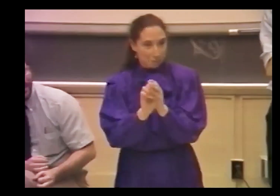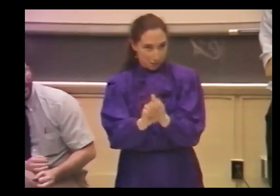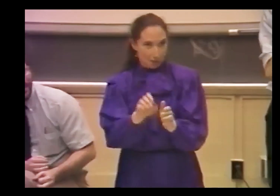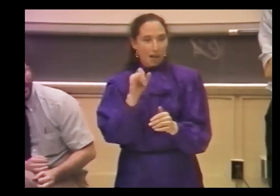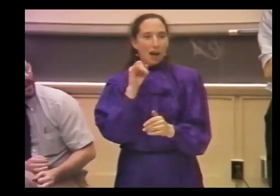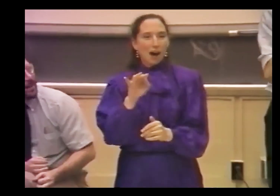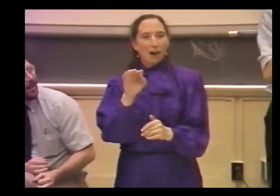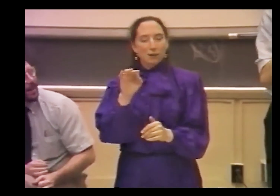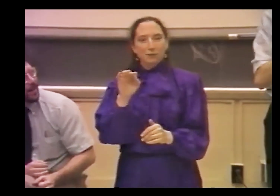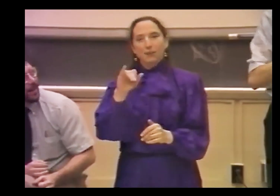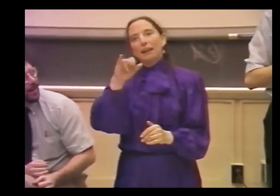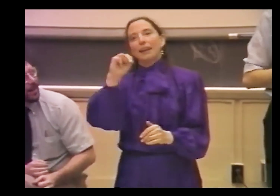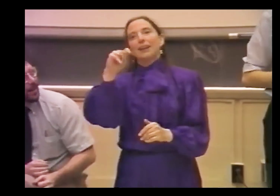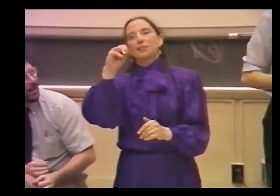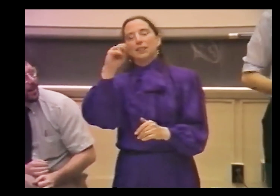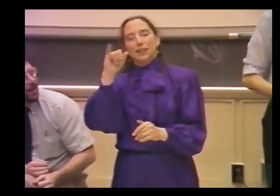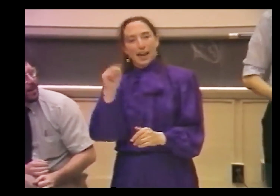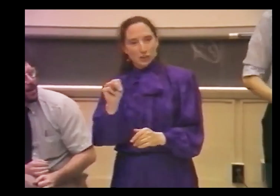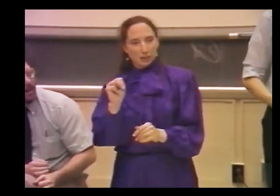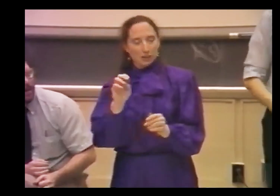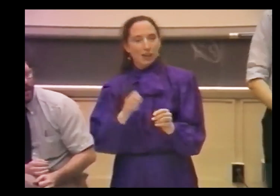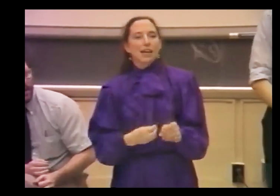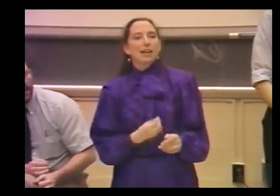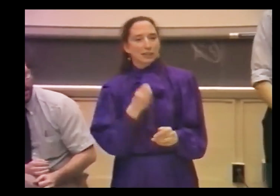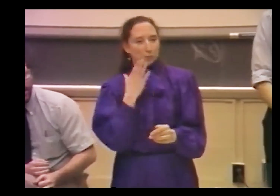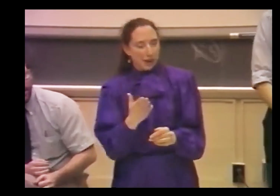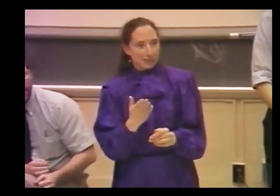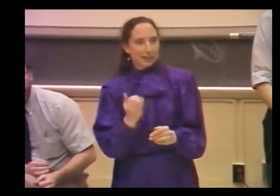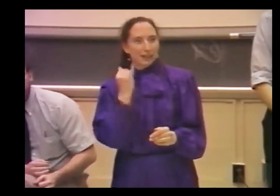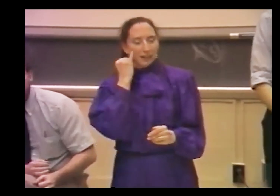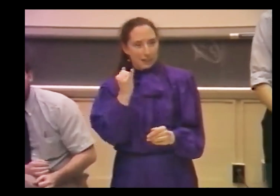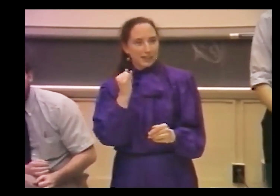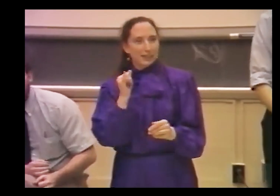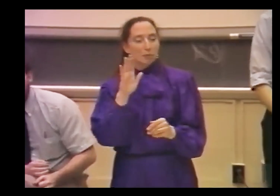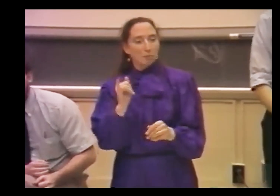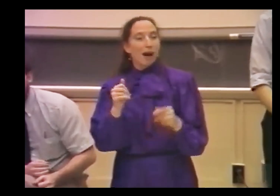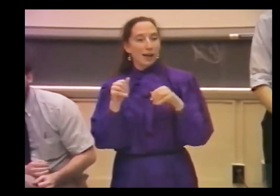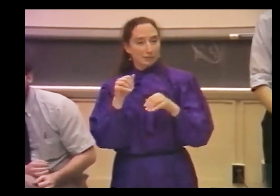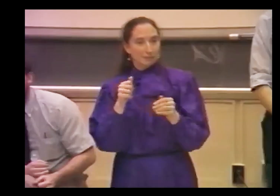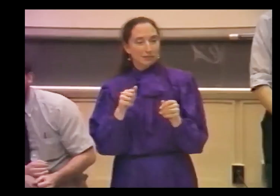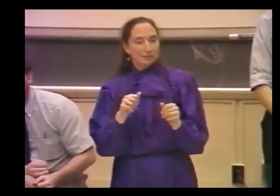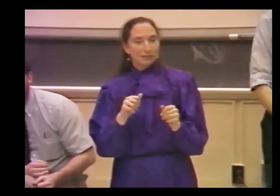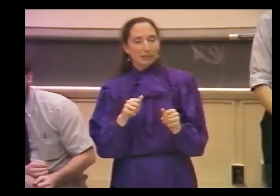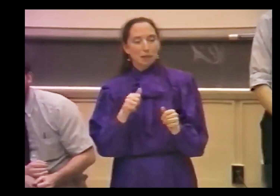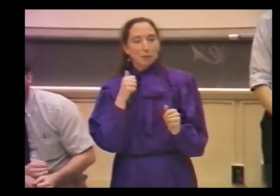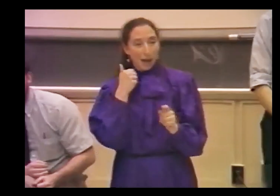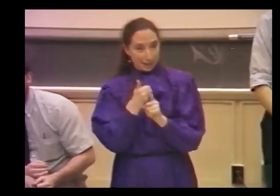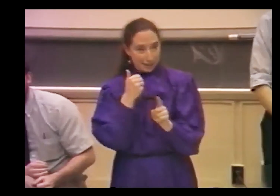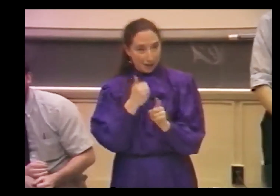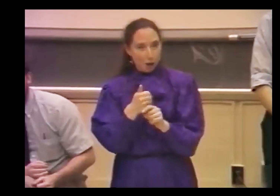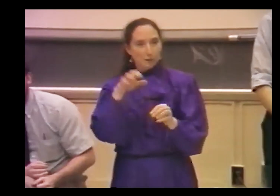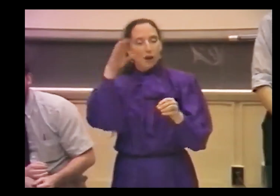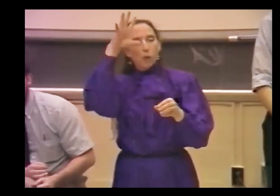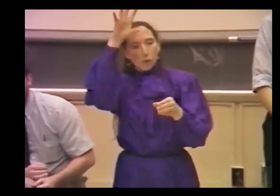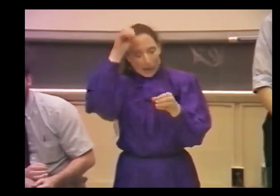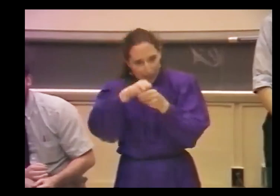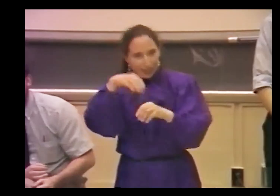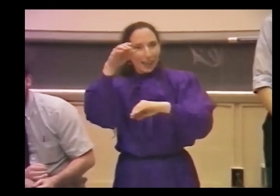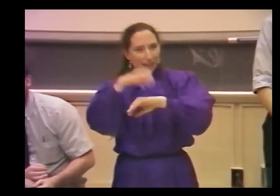example of intonation expressing an idea by itself in